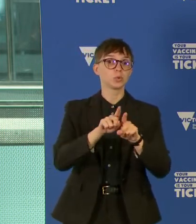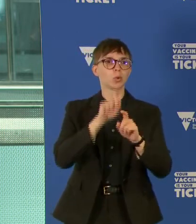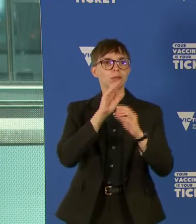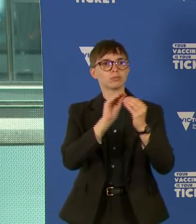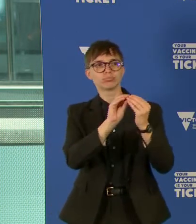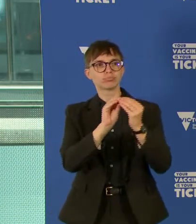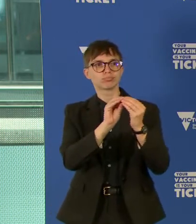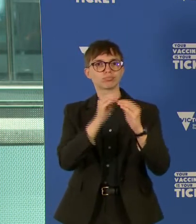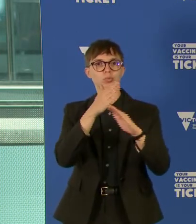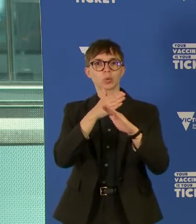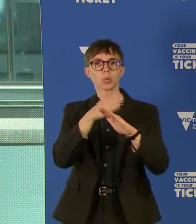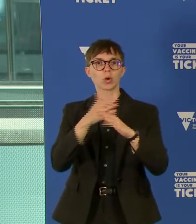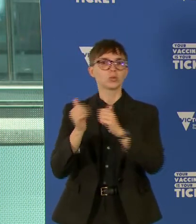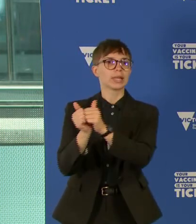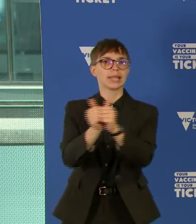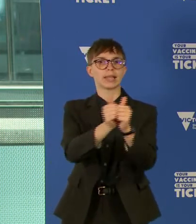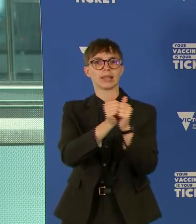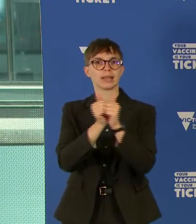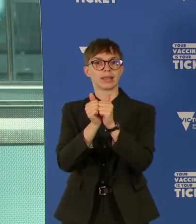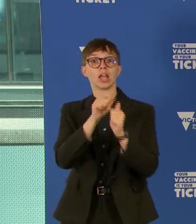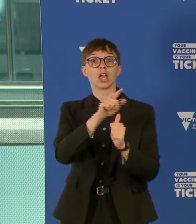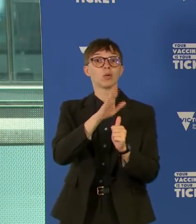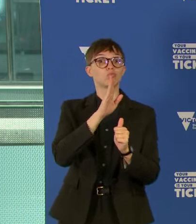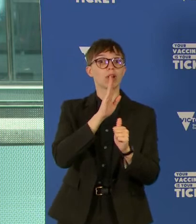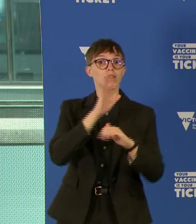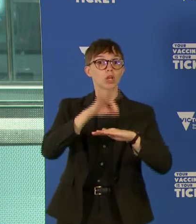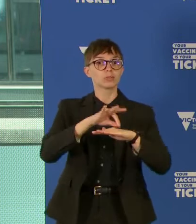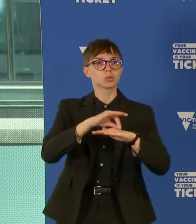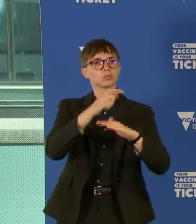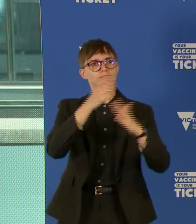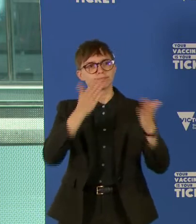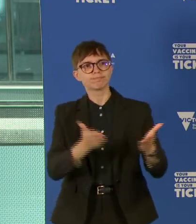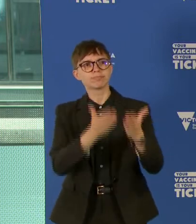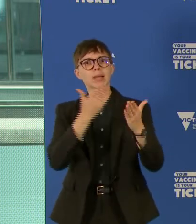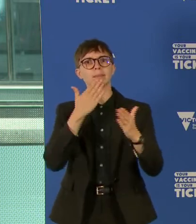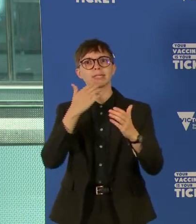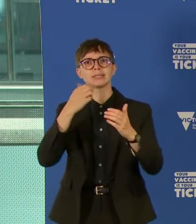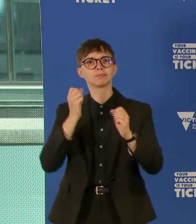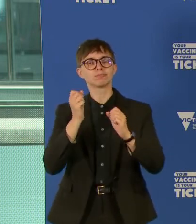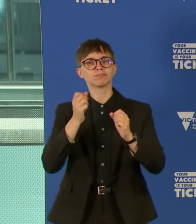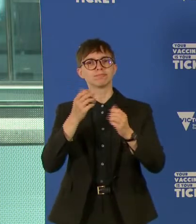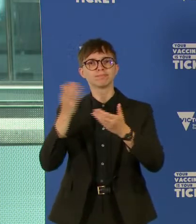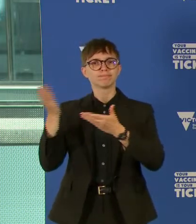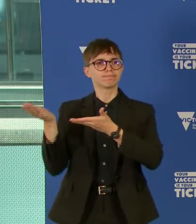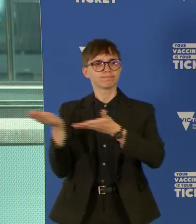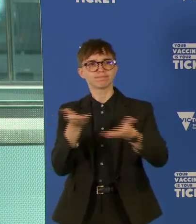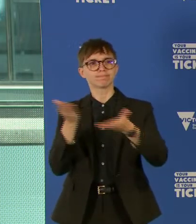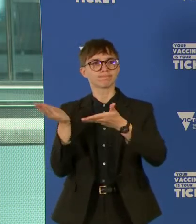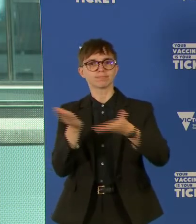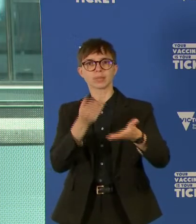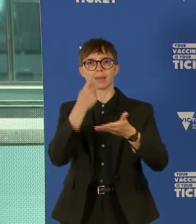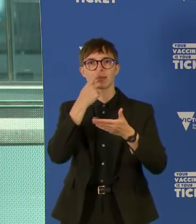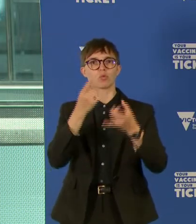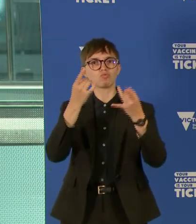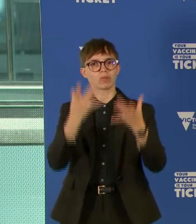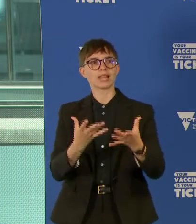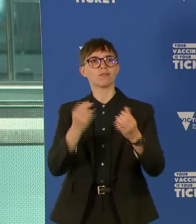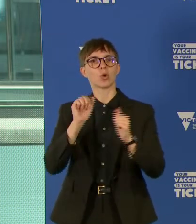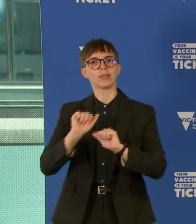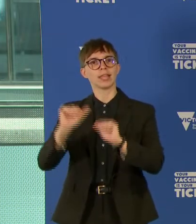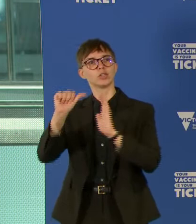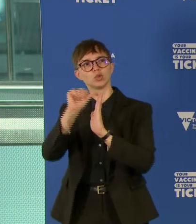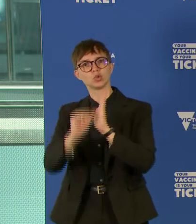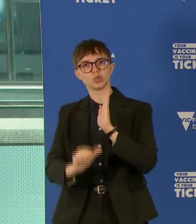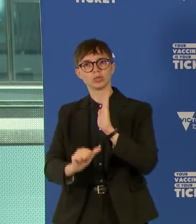to drive elective surgery rates. And put all that together, these are long-term